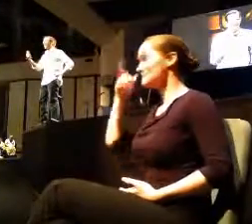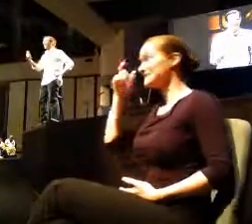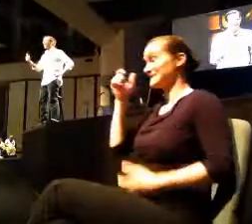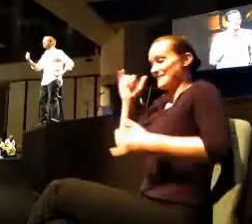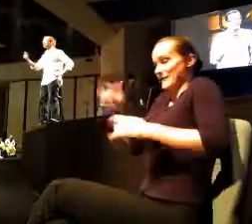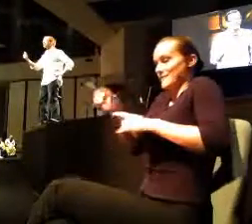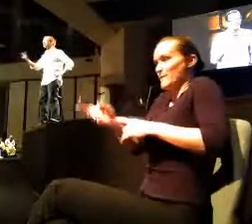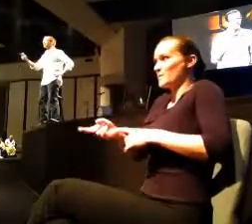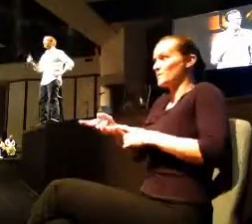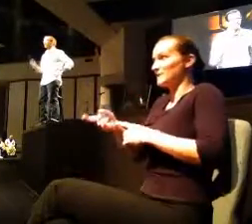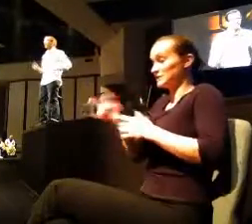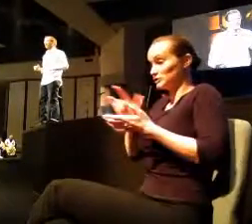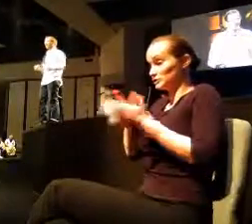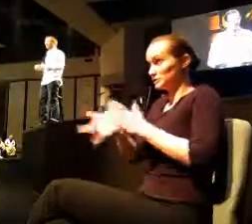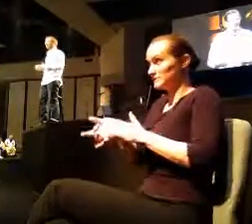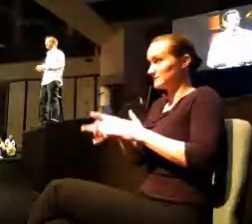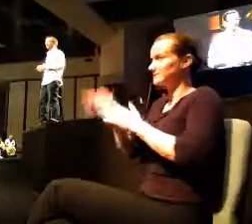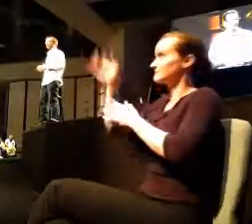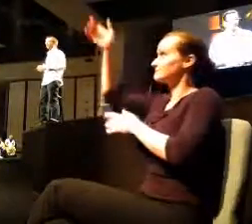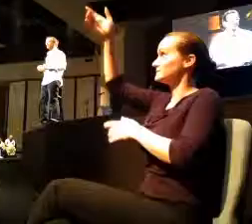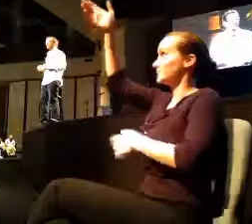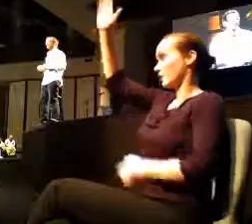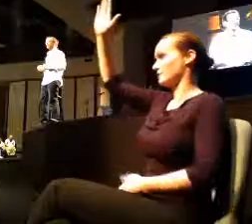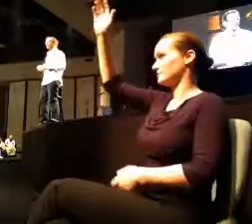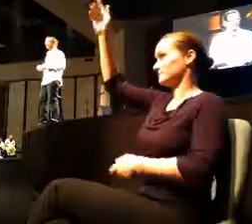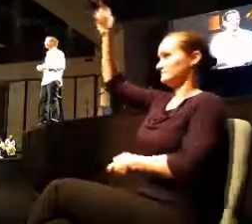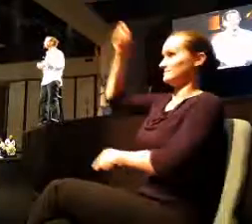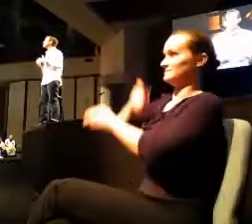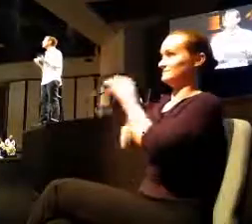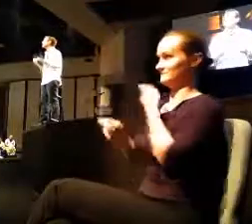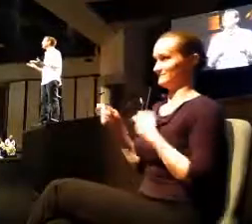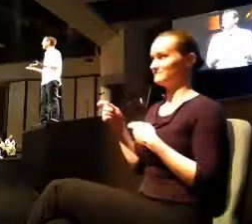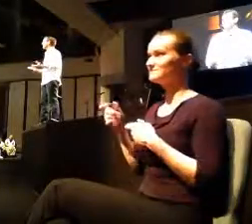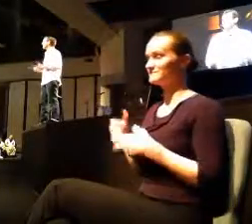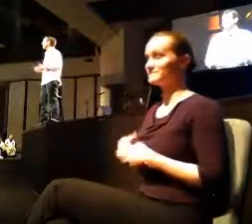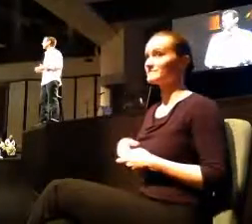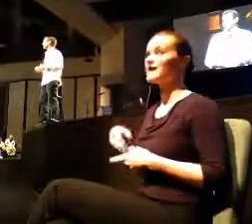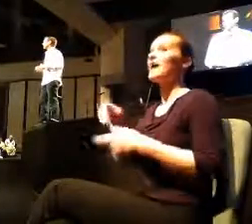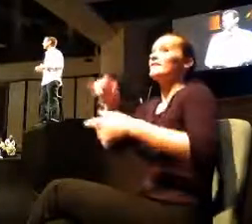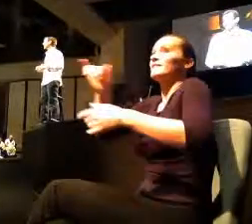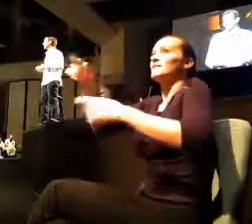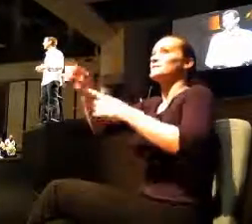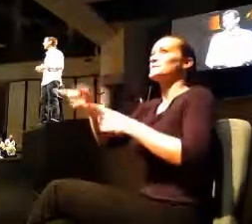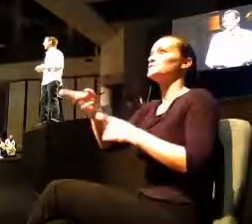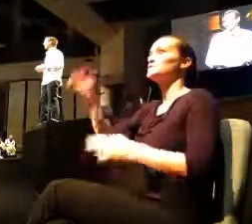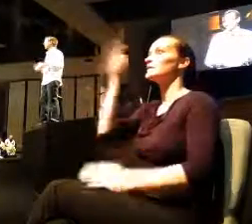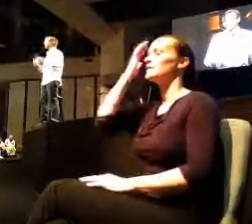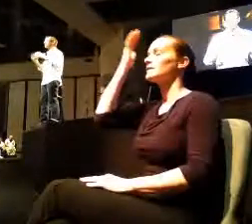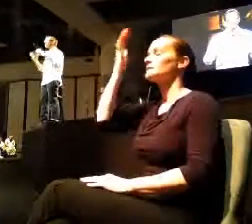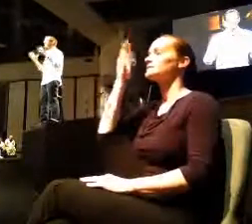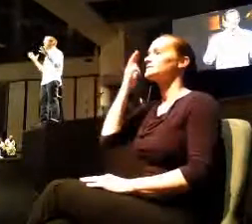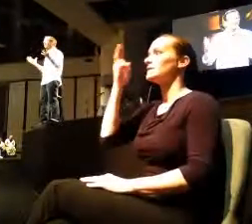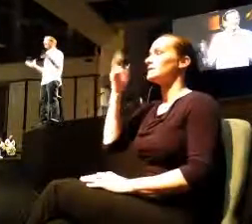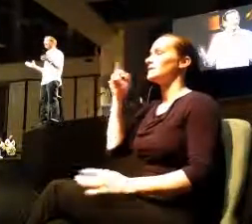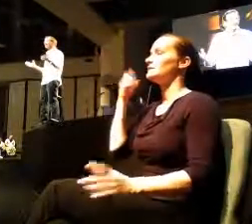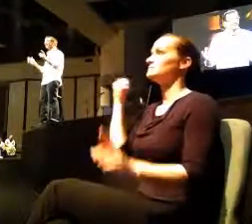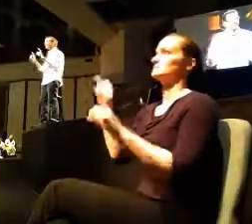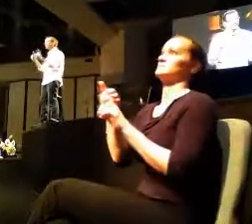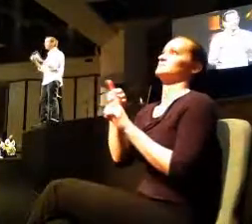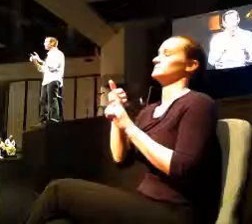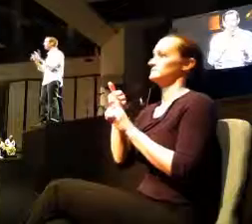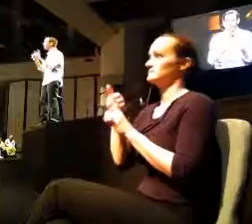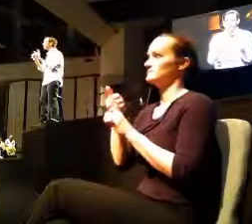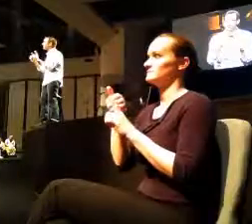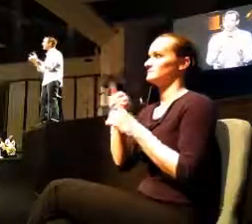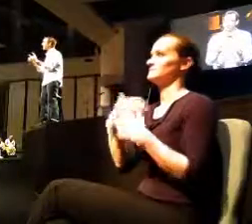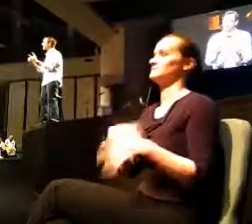God, and she's not yet figured that out. And then she does. And she is undone in